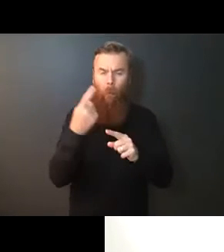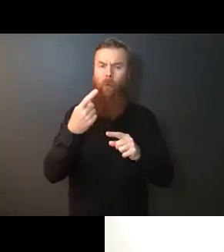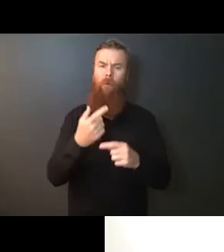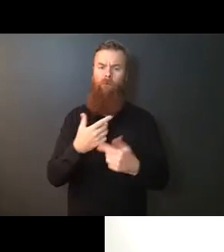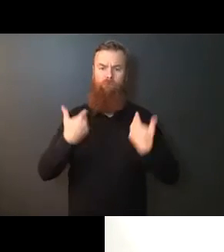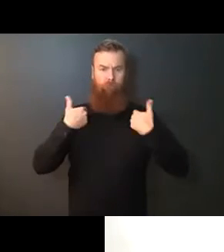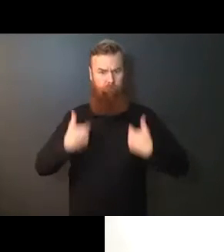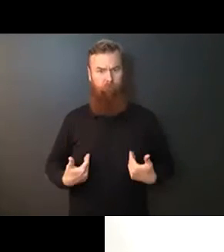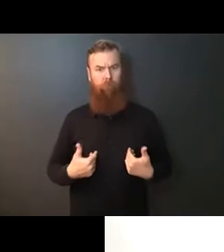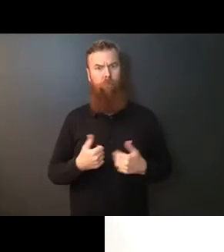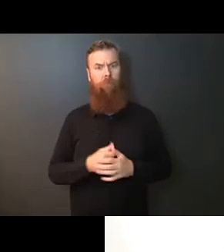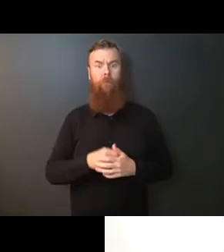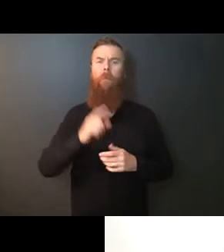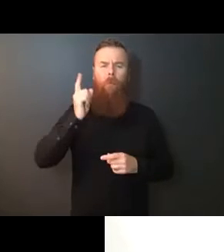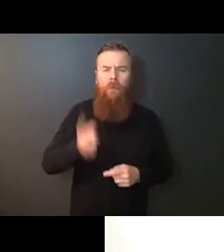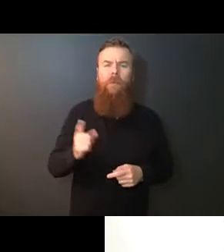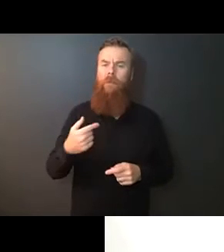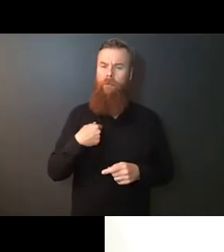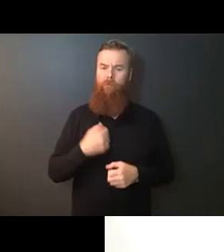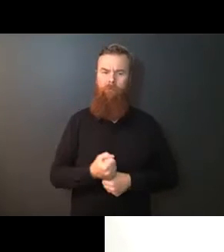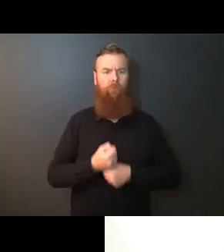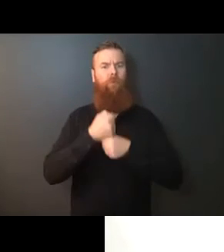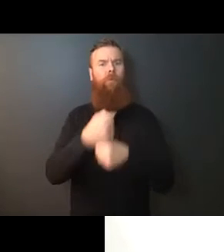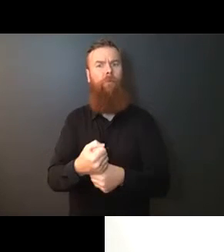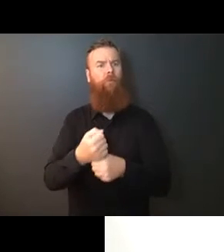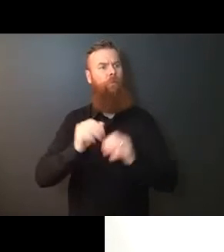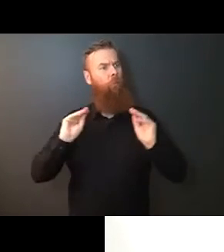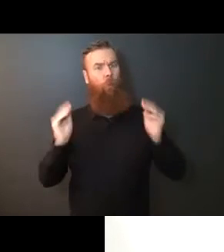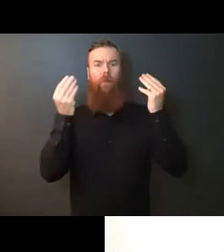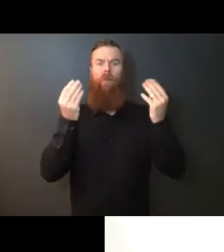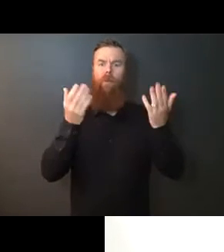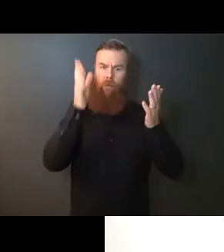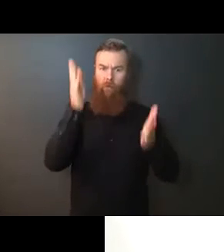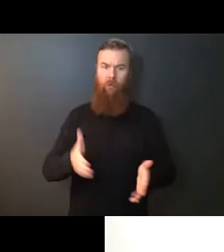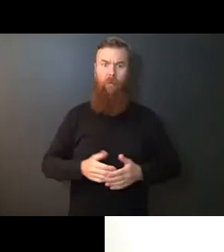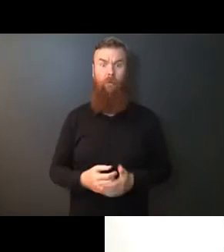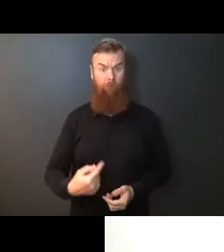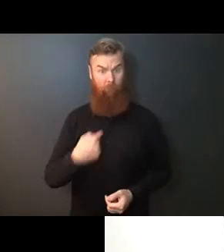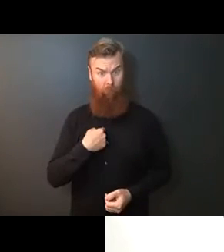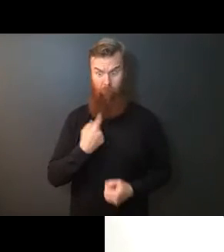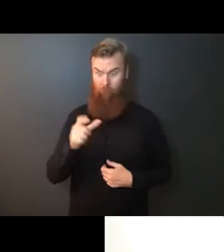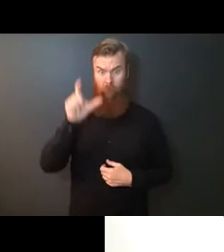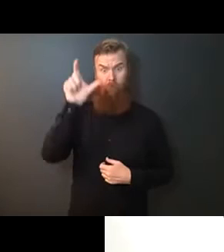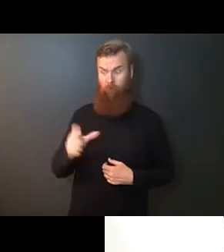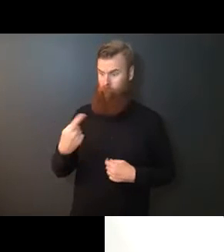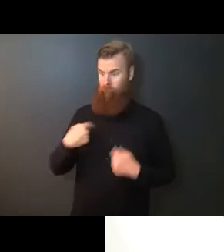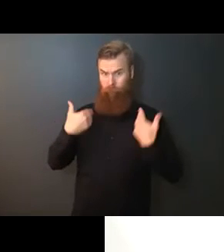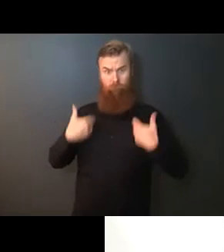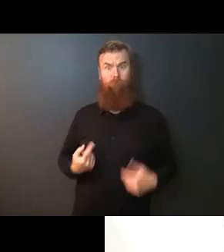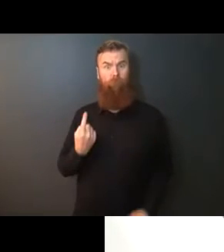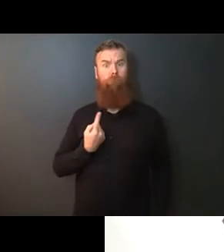youth. Personally, as coming out as an example, because I recall